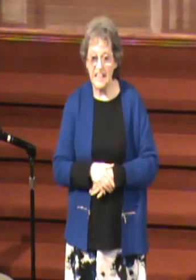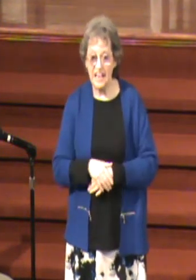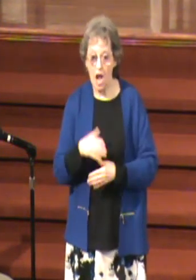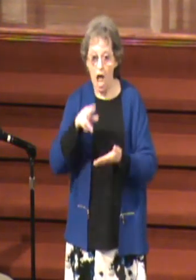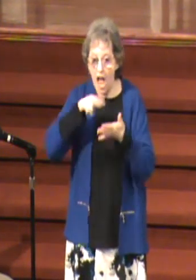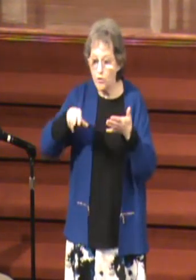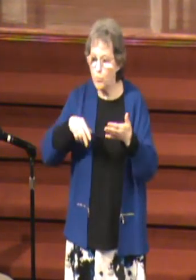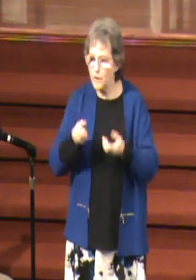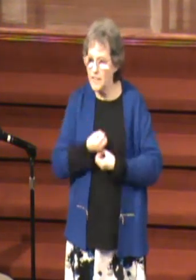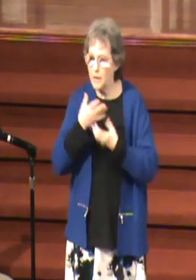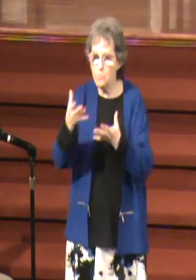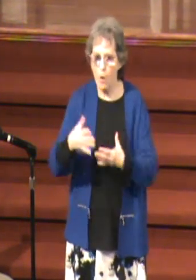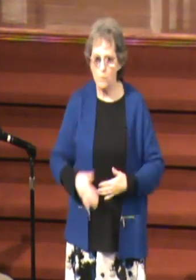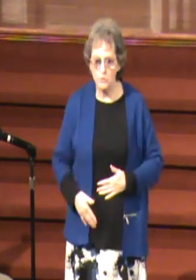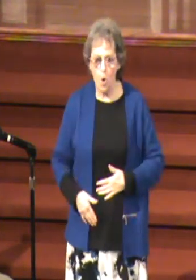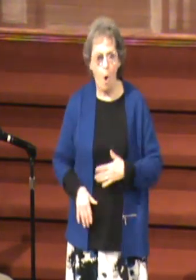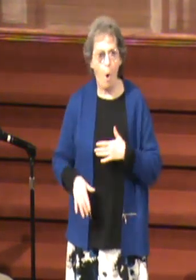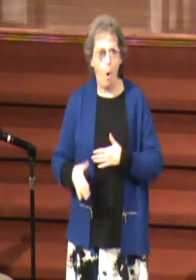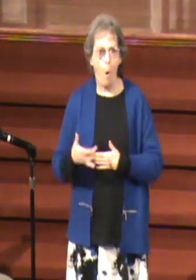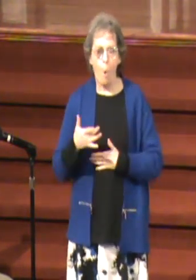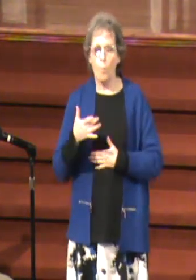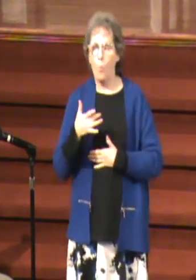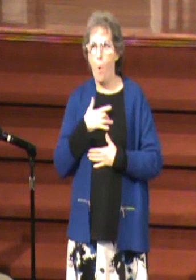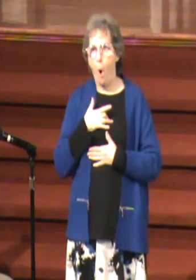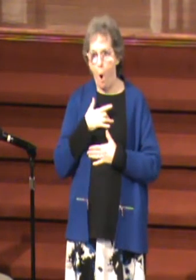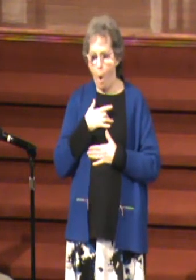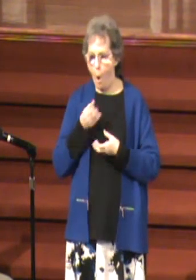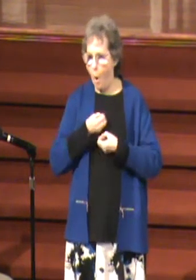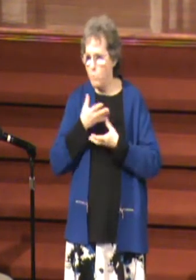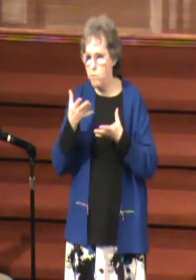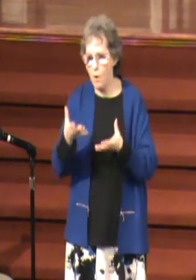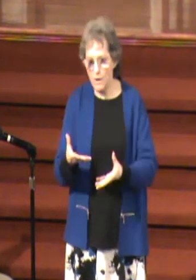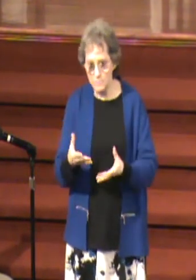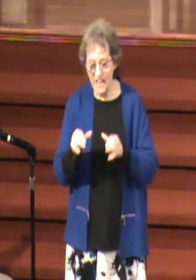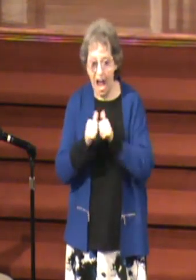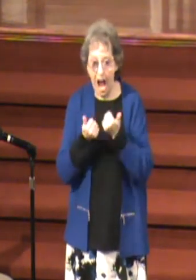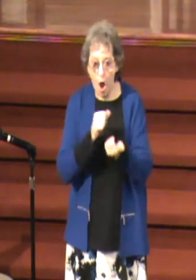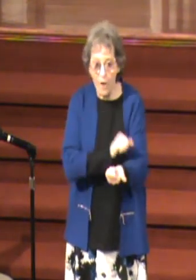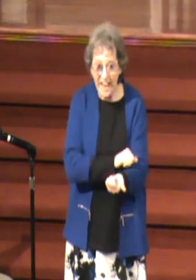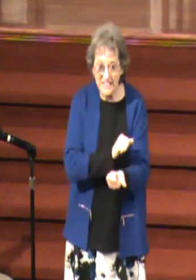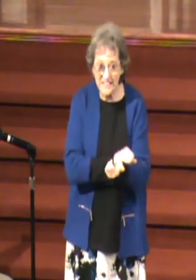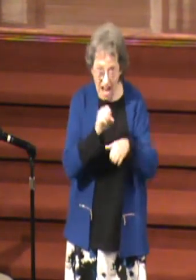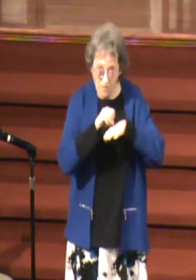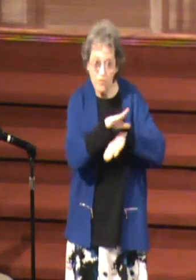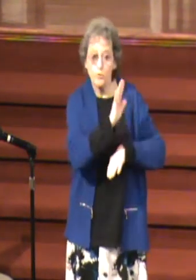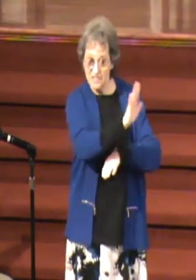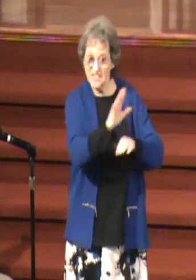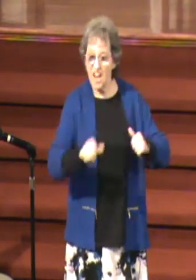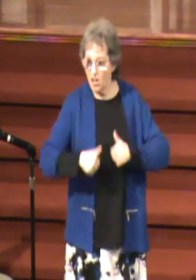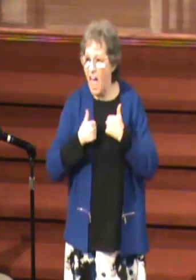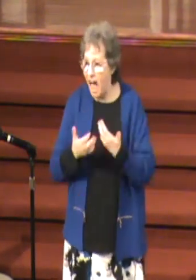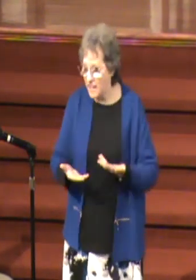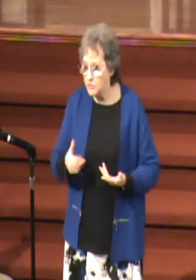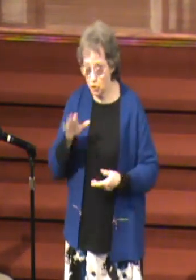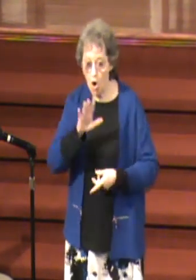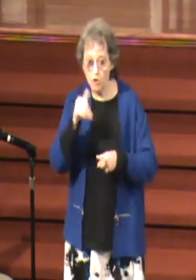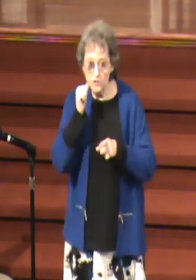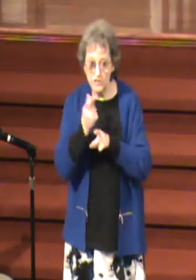Deeply felt poems from the heart of how Antionette affected their lives. Her mom came up